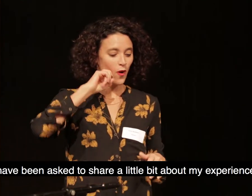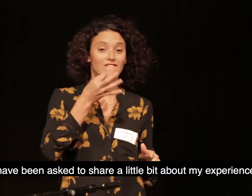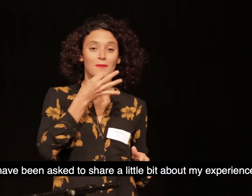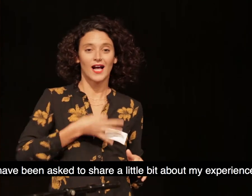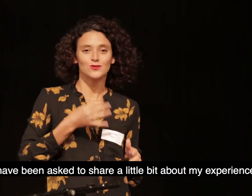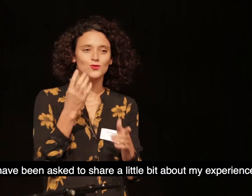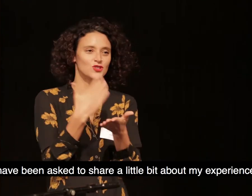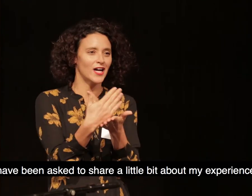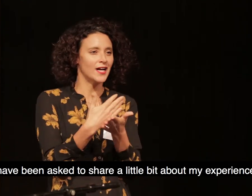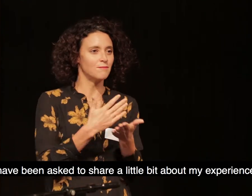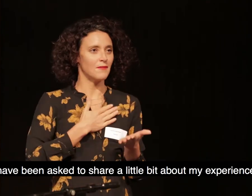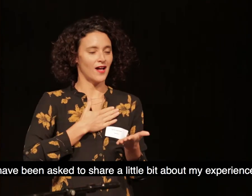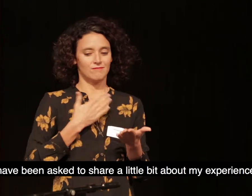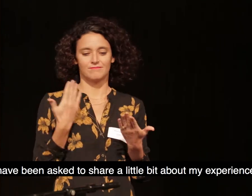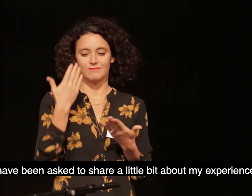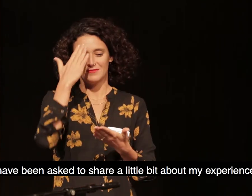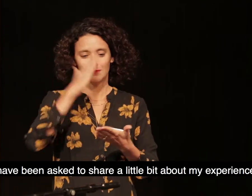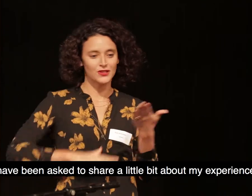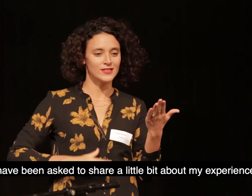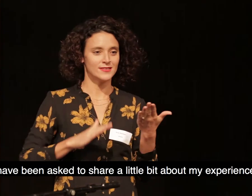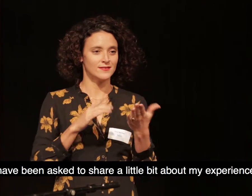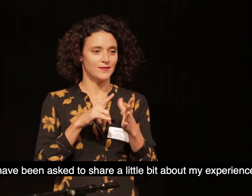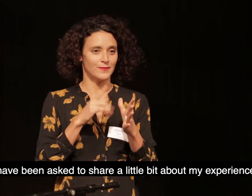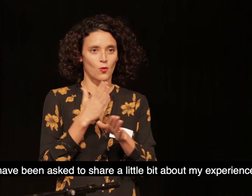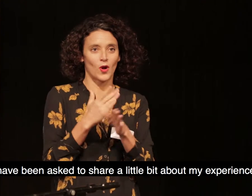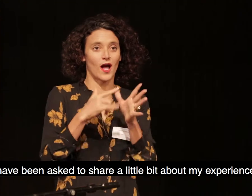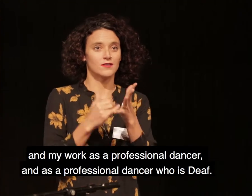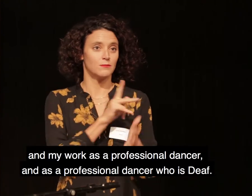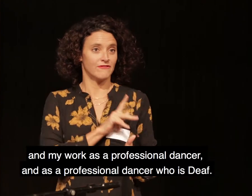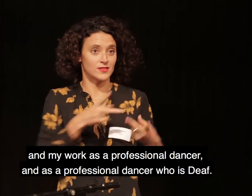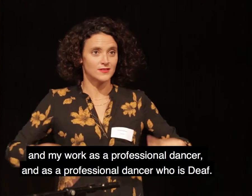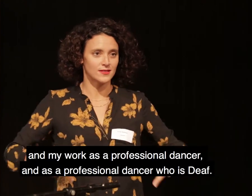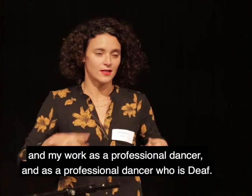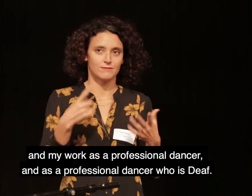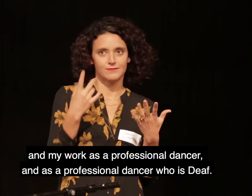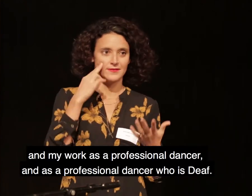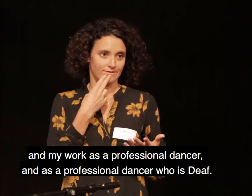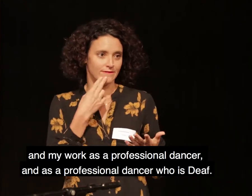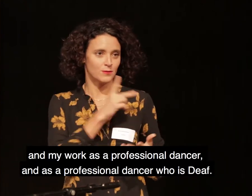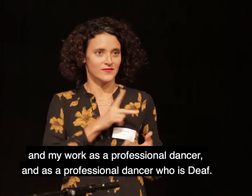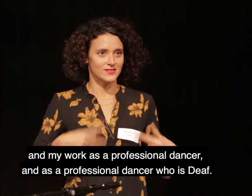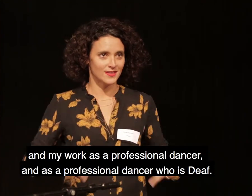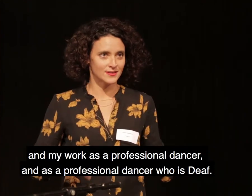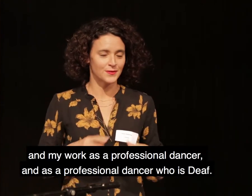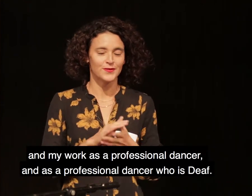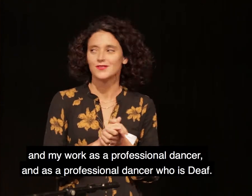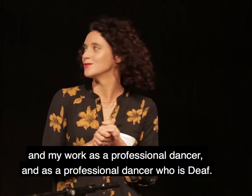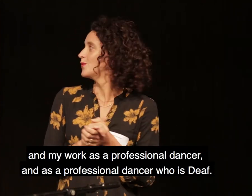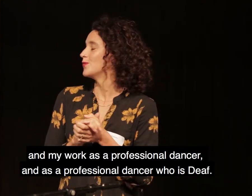So I have been asked to share a little bit about my experiences and my work as a professional dancer and